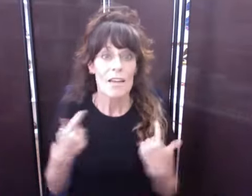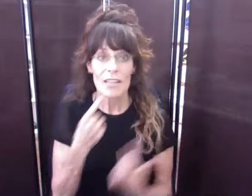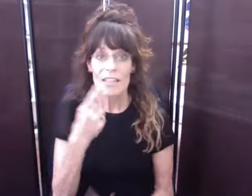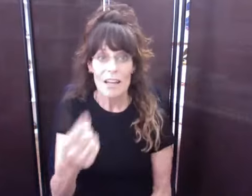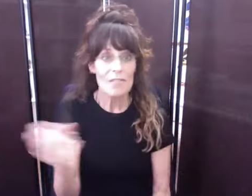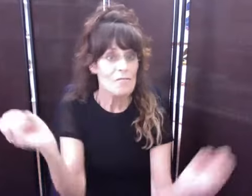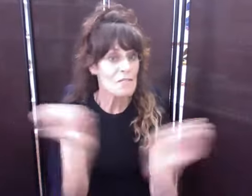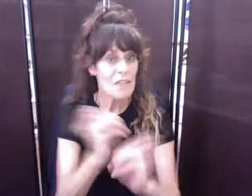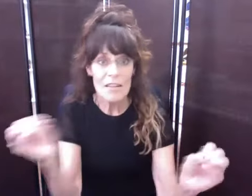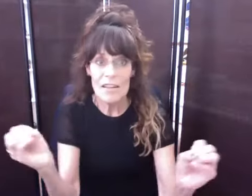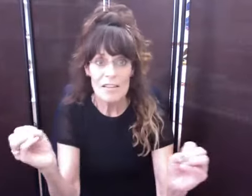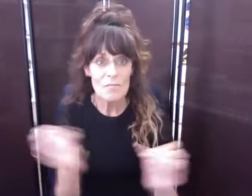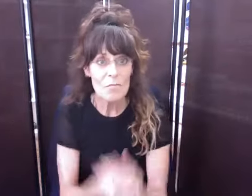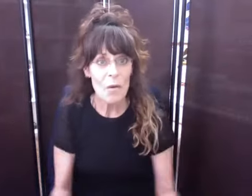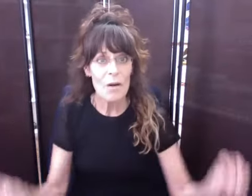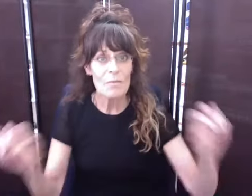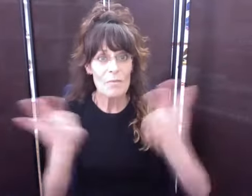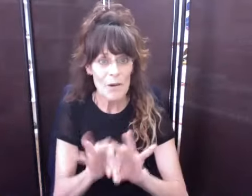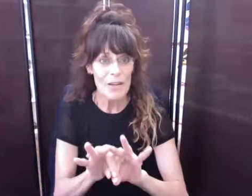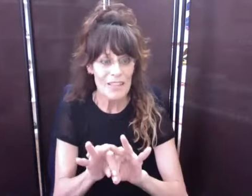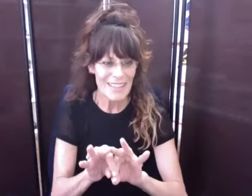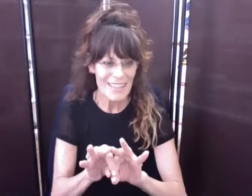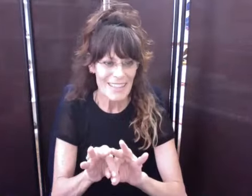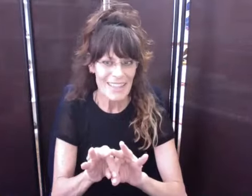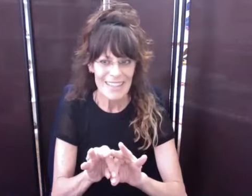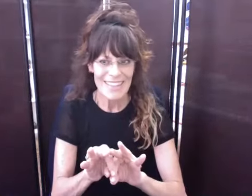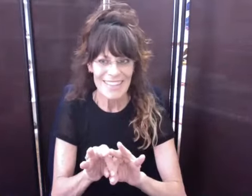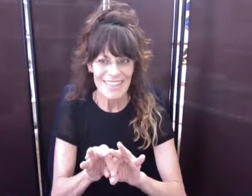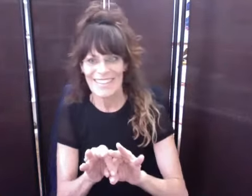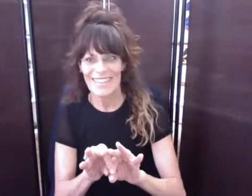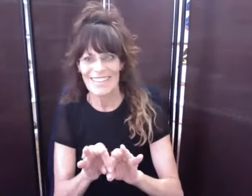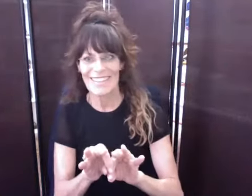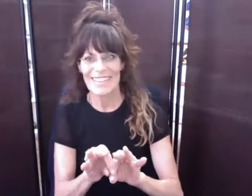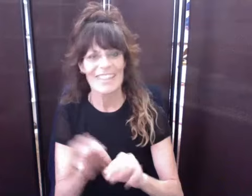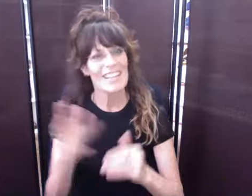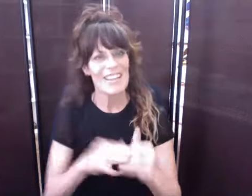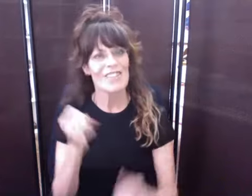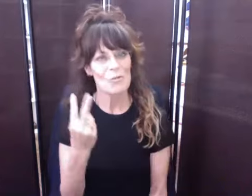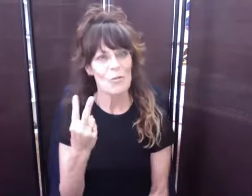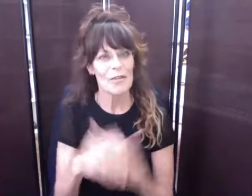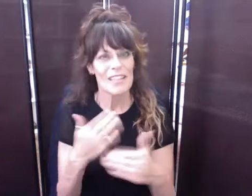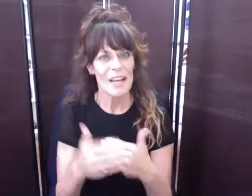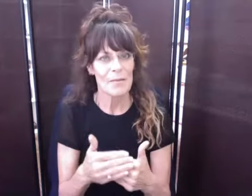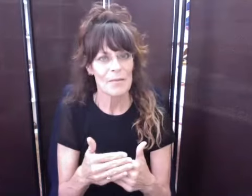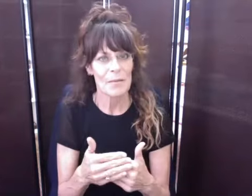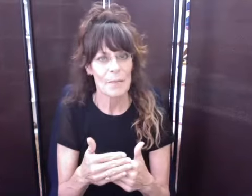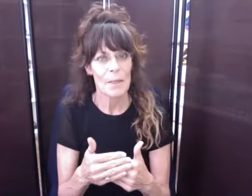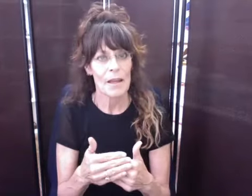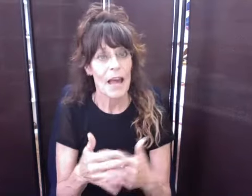me more. Make sure I'm not late here. Nothing has impacted me more than the 12th step, not only as a recipient, but